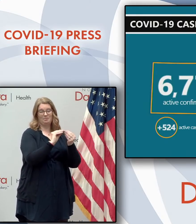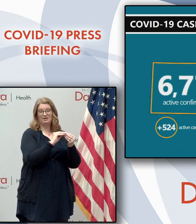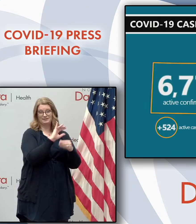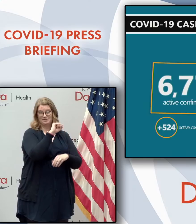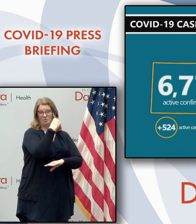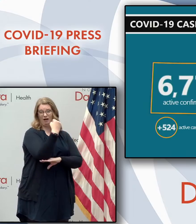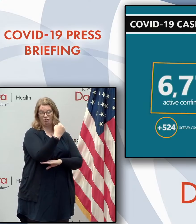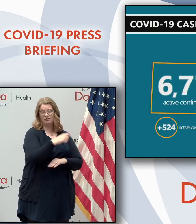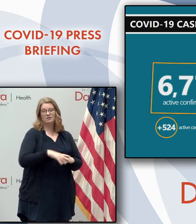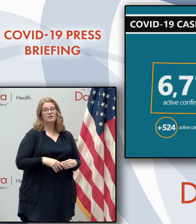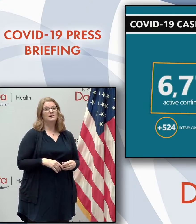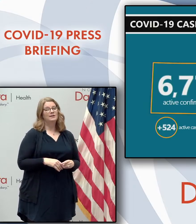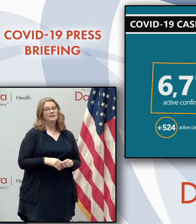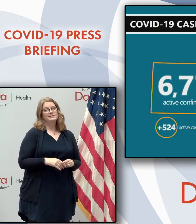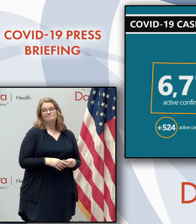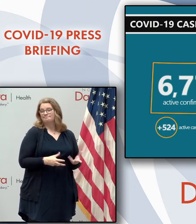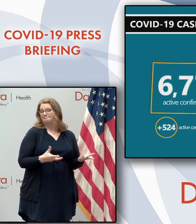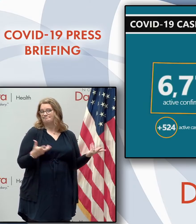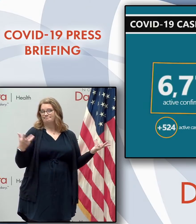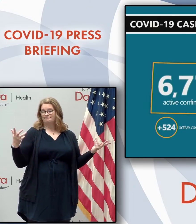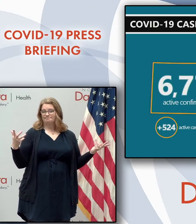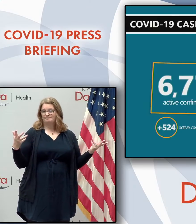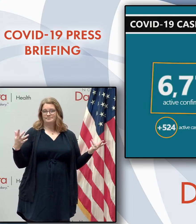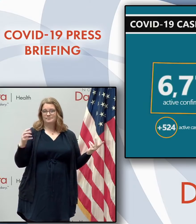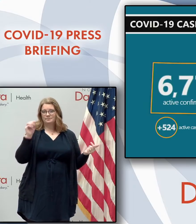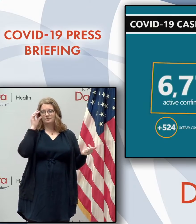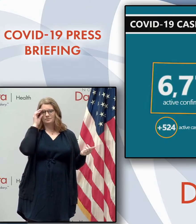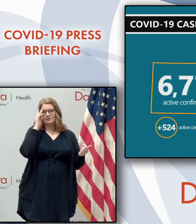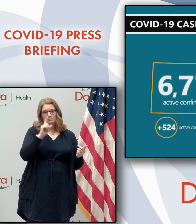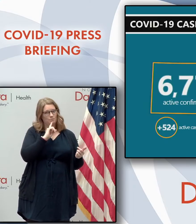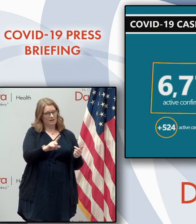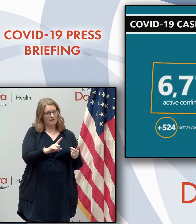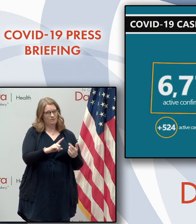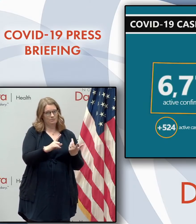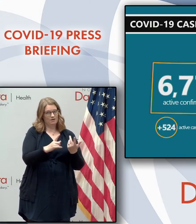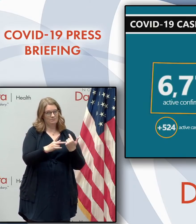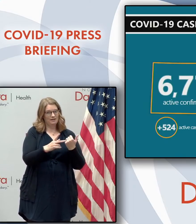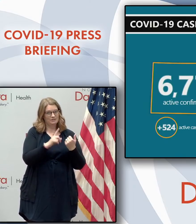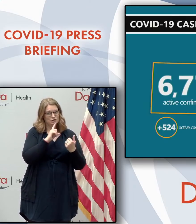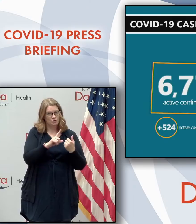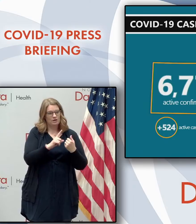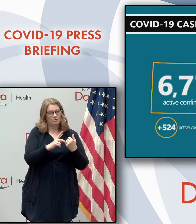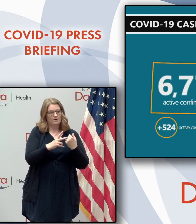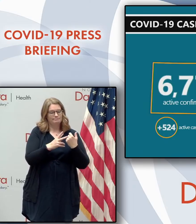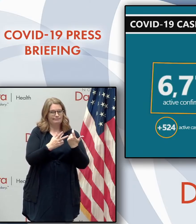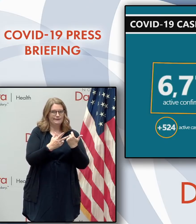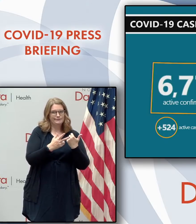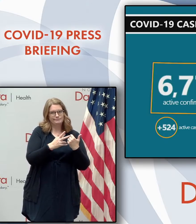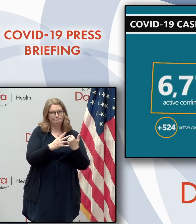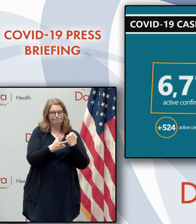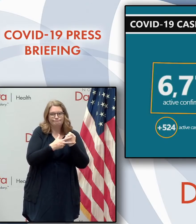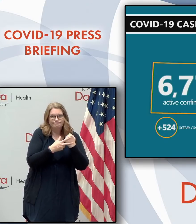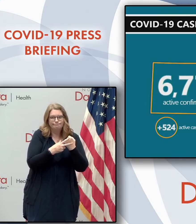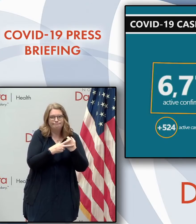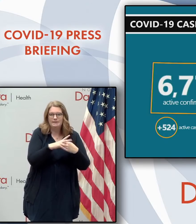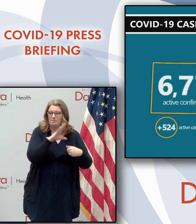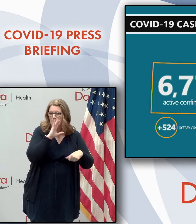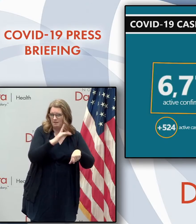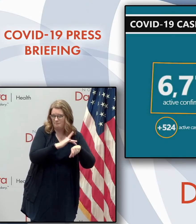earlier, that we want to make sure that we're doing things to preserve capacity because of the